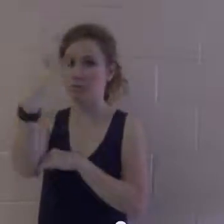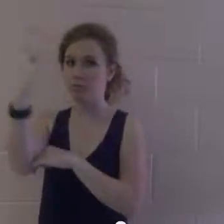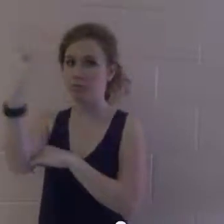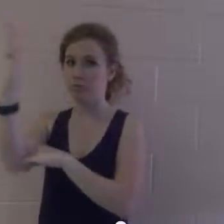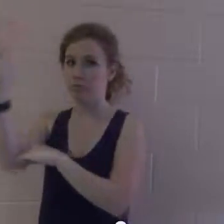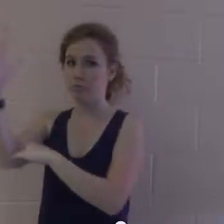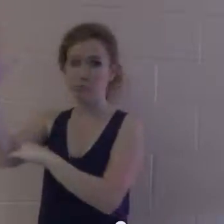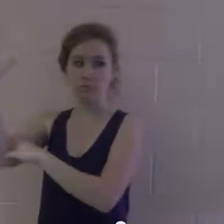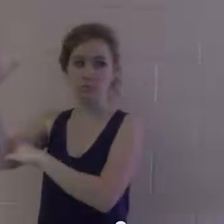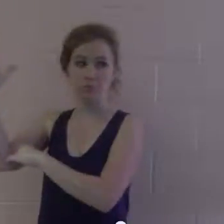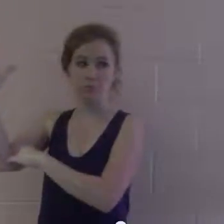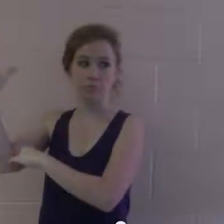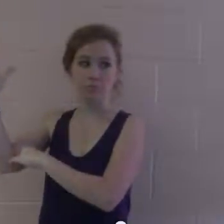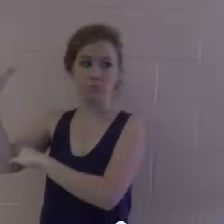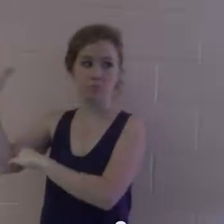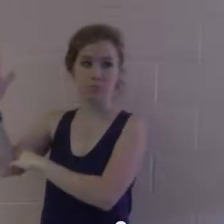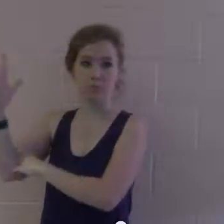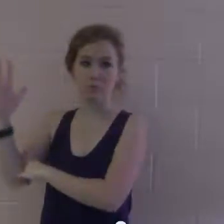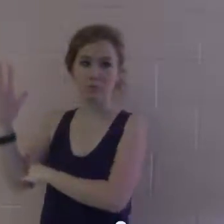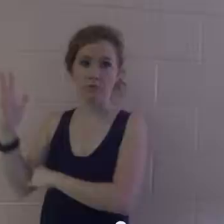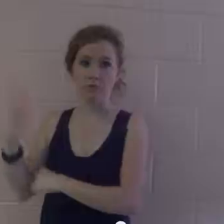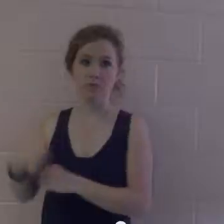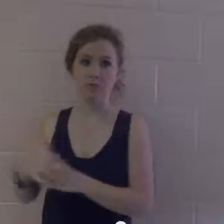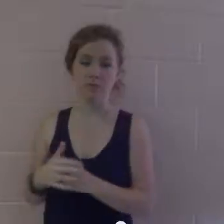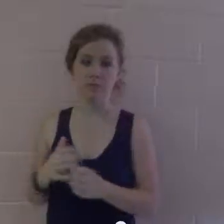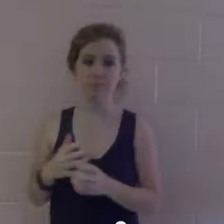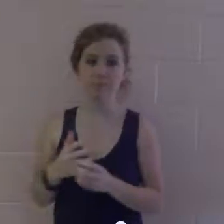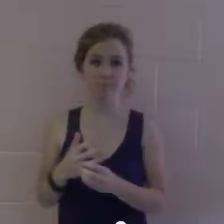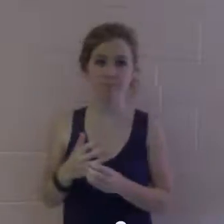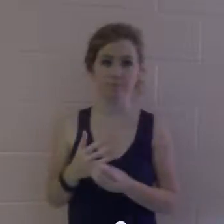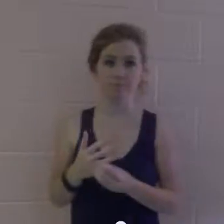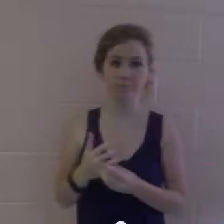There are different struggles in the forest.